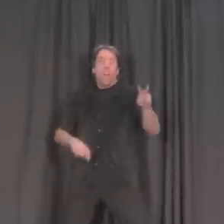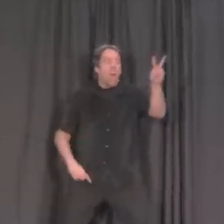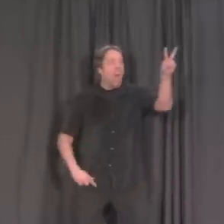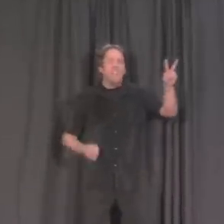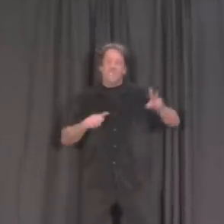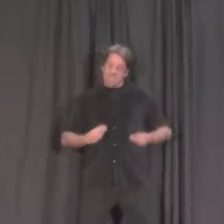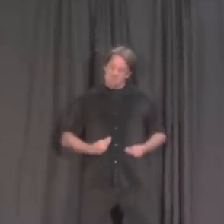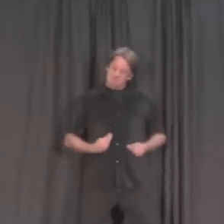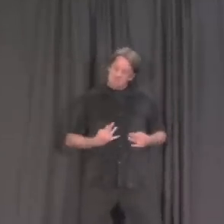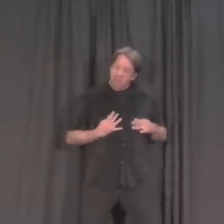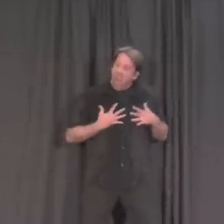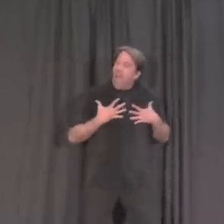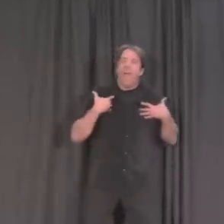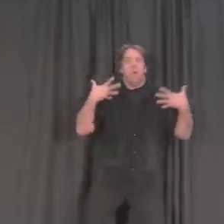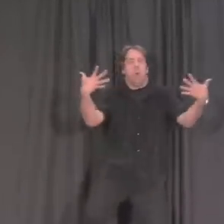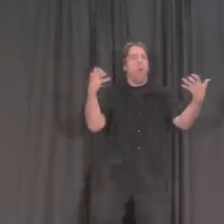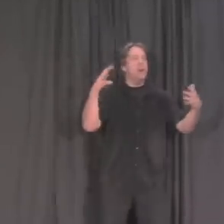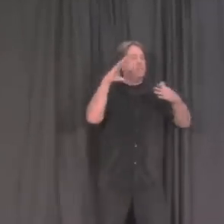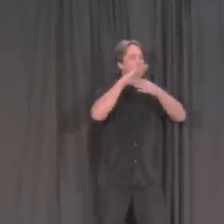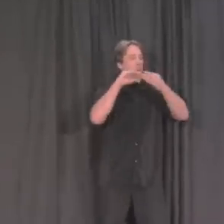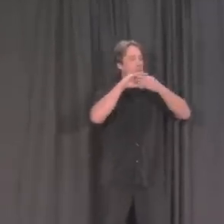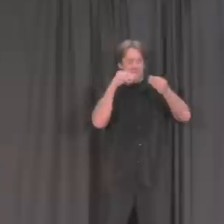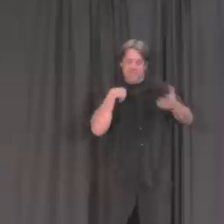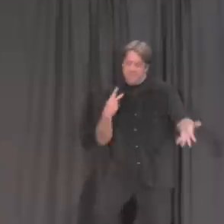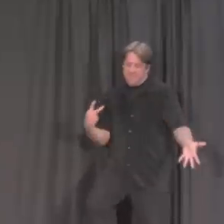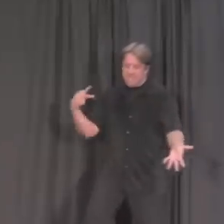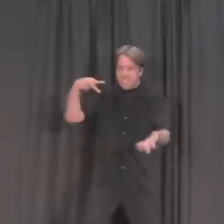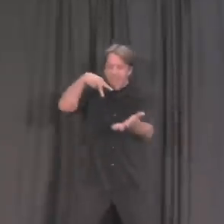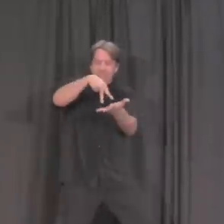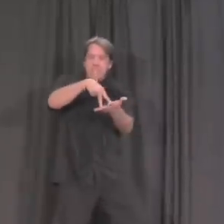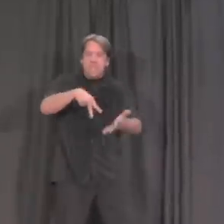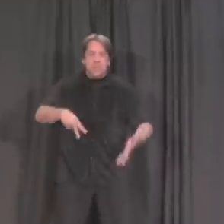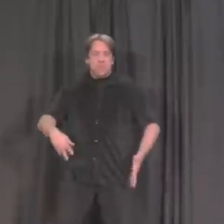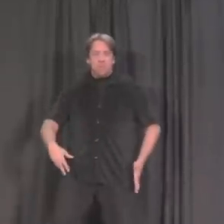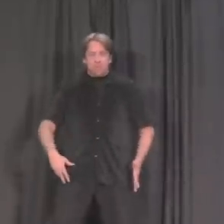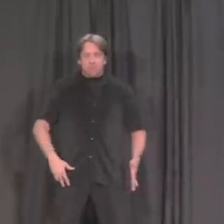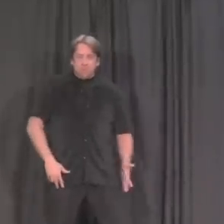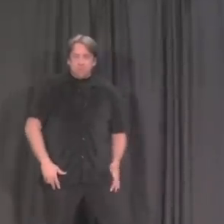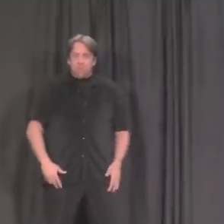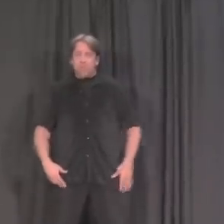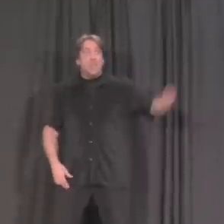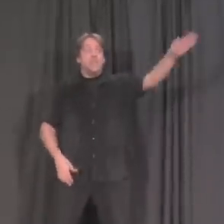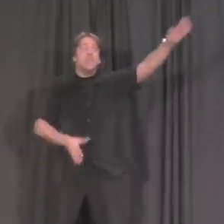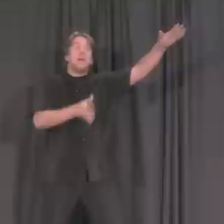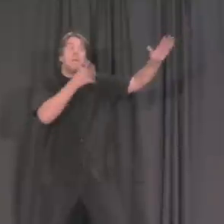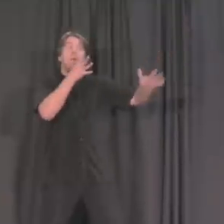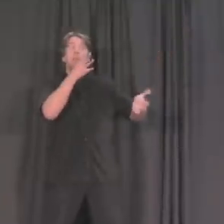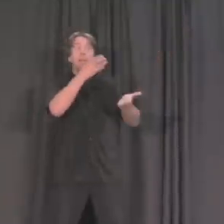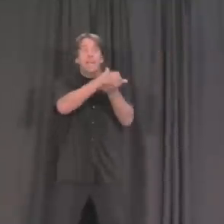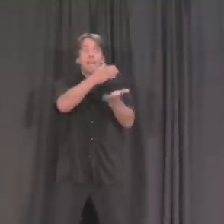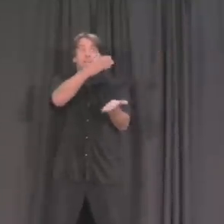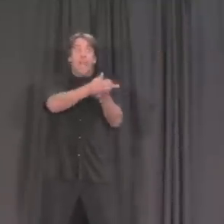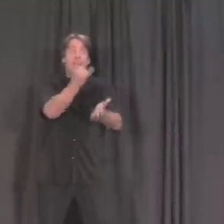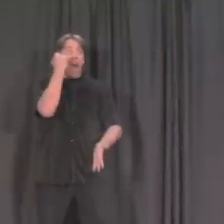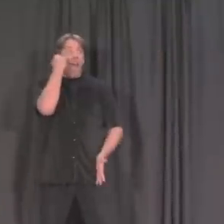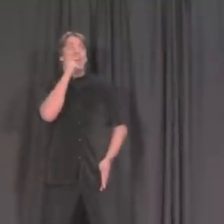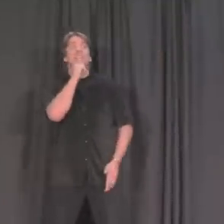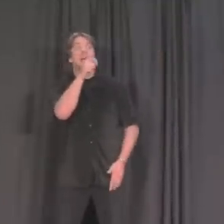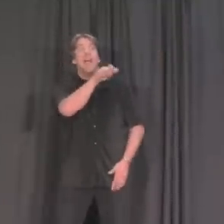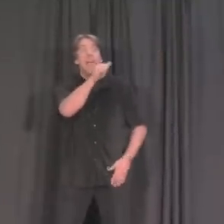I saw my parents perform, and I wanted to join them so bad. So I got up in front of everyone, and I